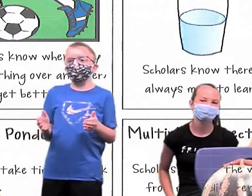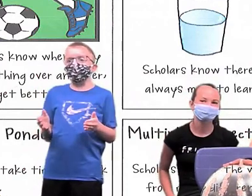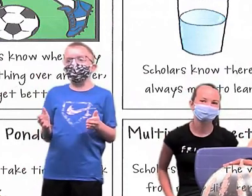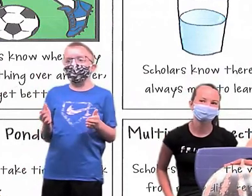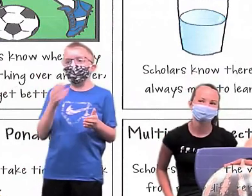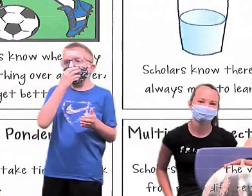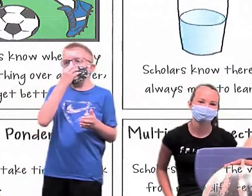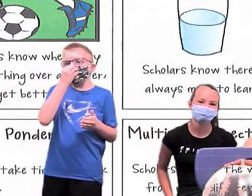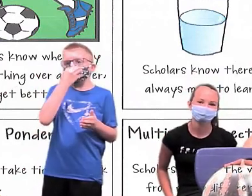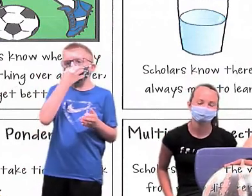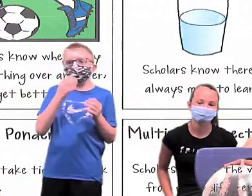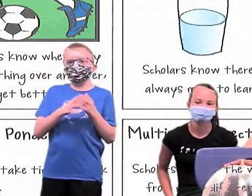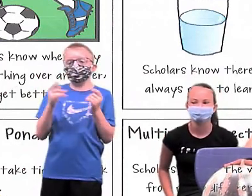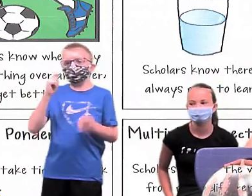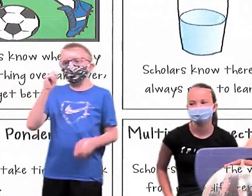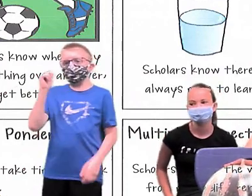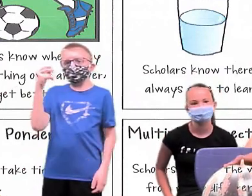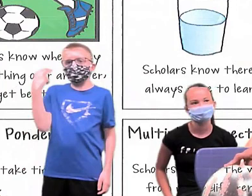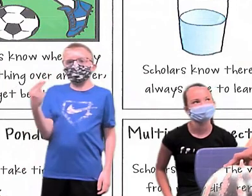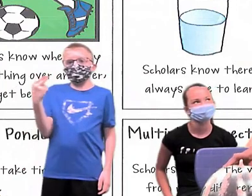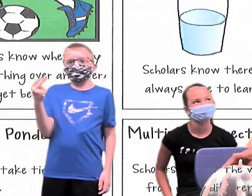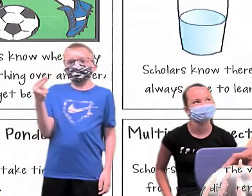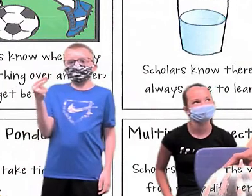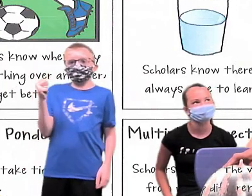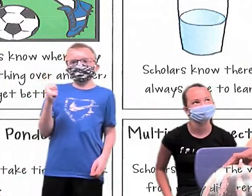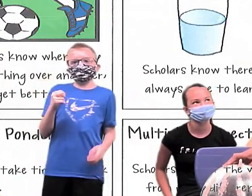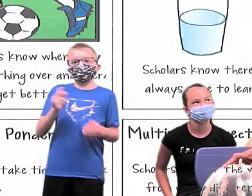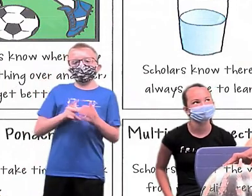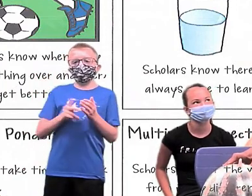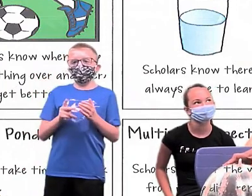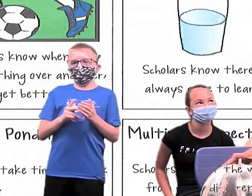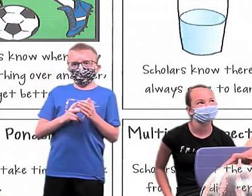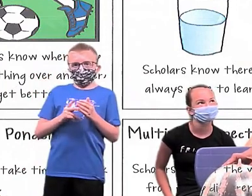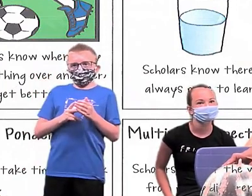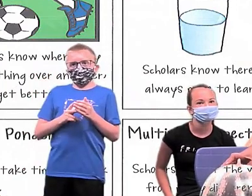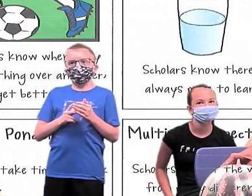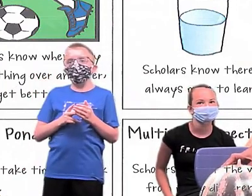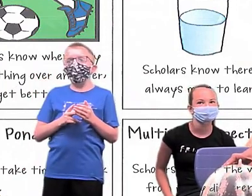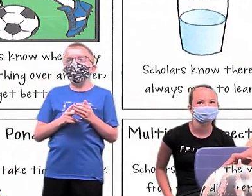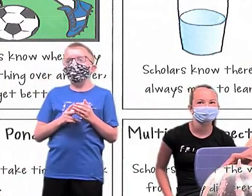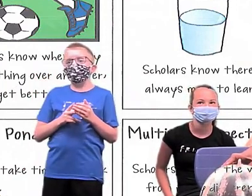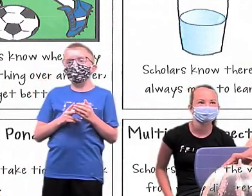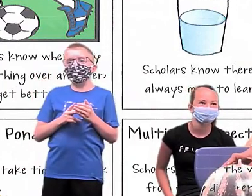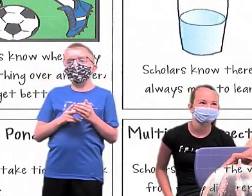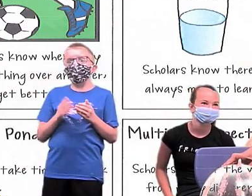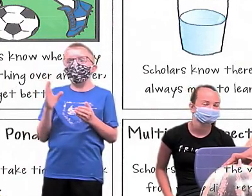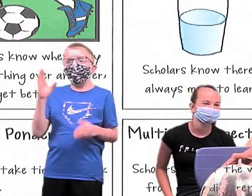TK and Kinder, sometimes you say, I'm not a scholar, Dr. Salas. My name is James.